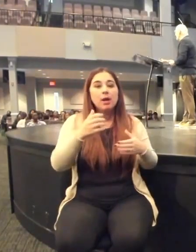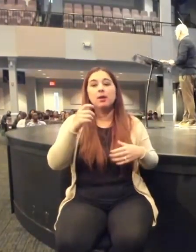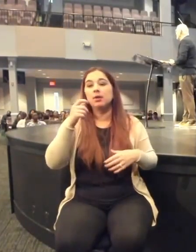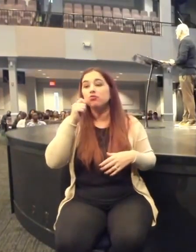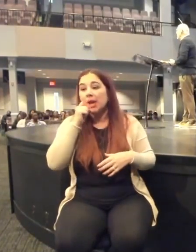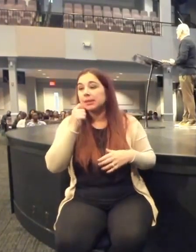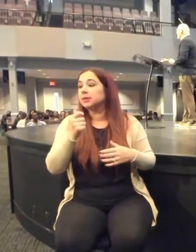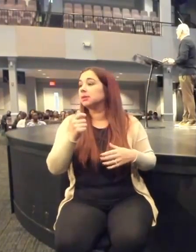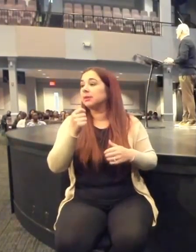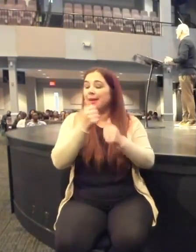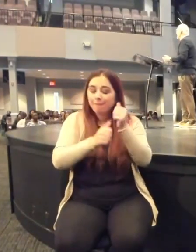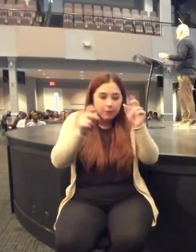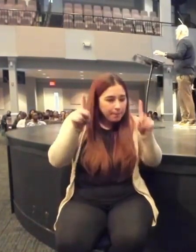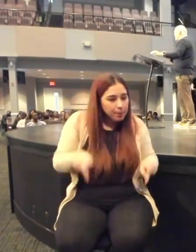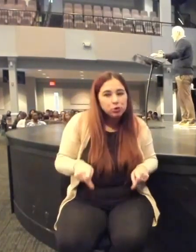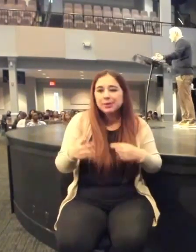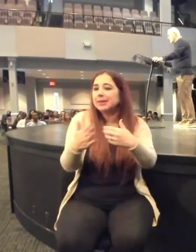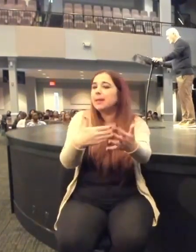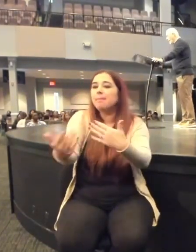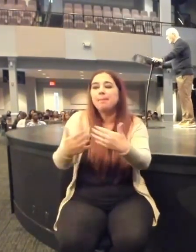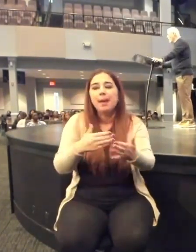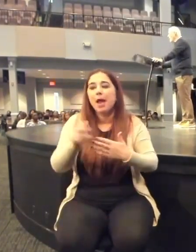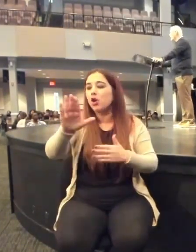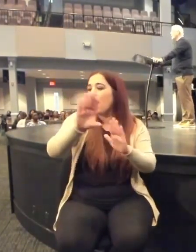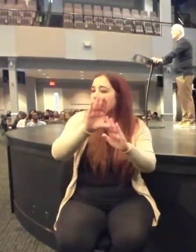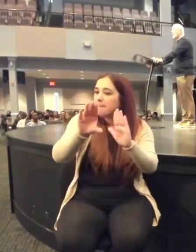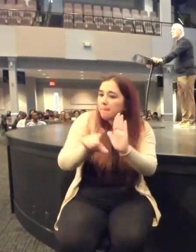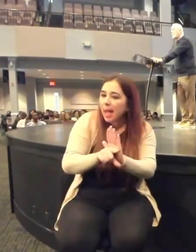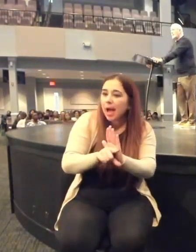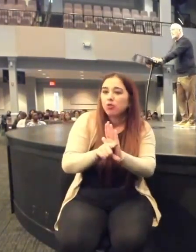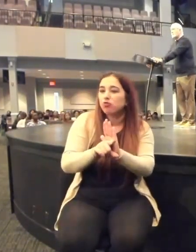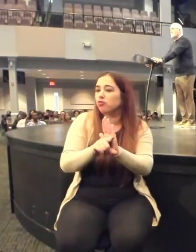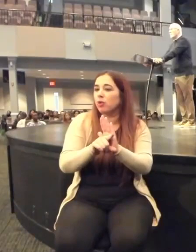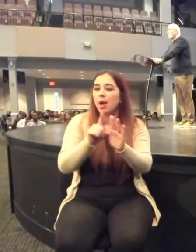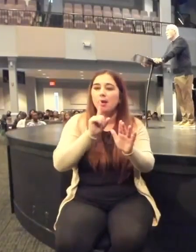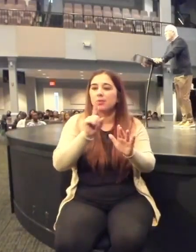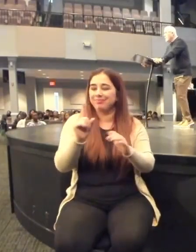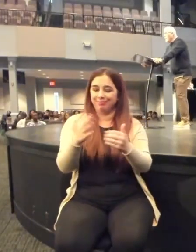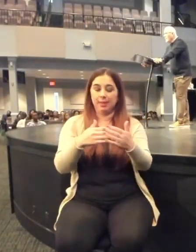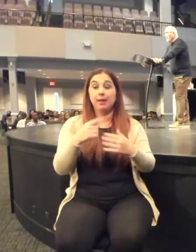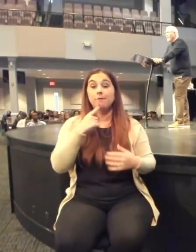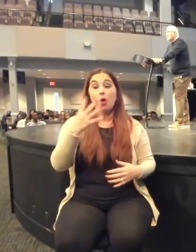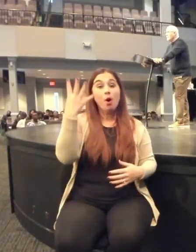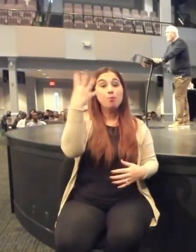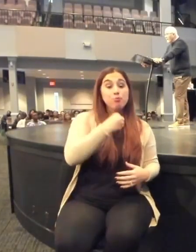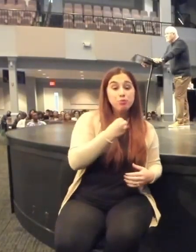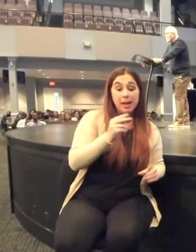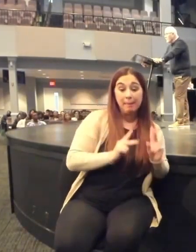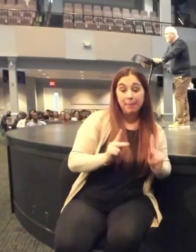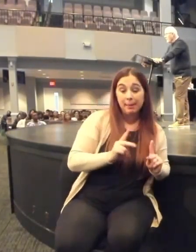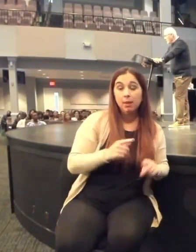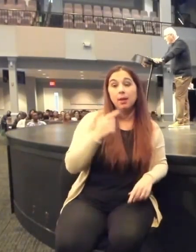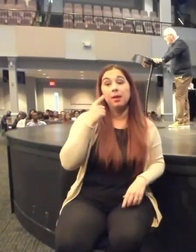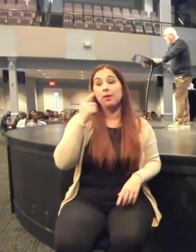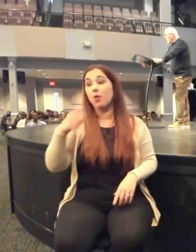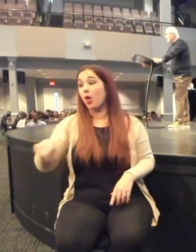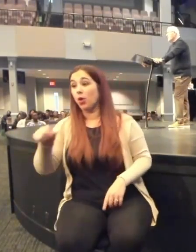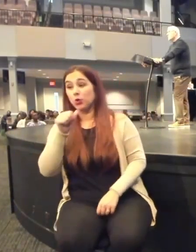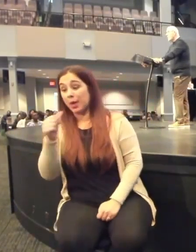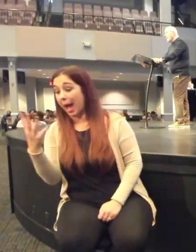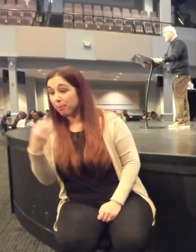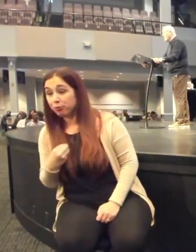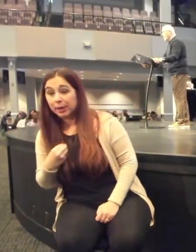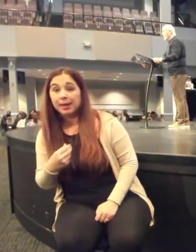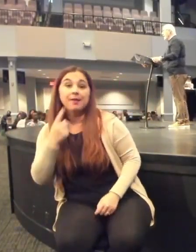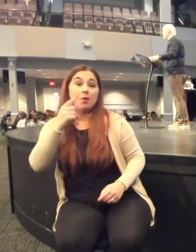It's from any person and every person, no matter what your background might be. It's for the pretty people, and it's for the not so pretty people. It's